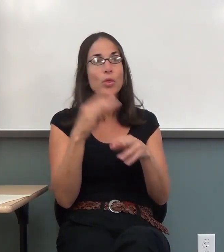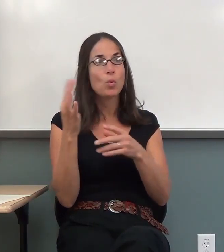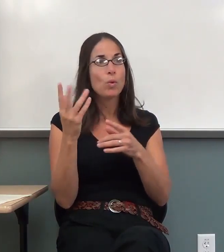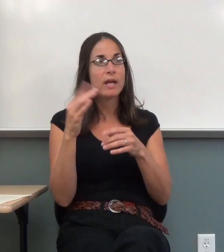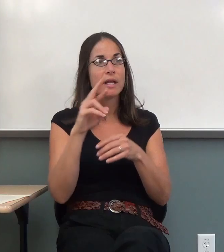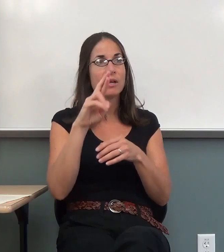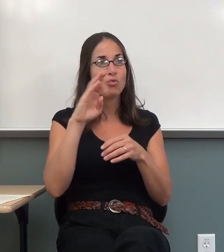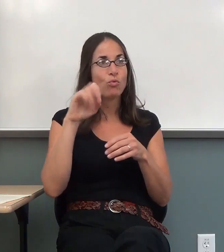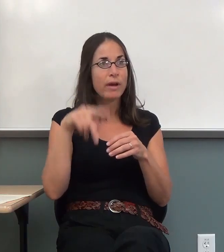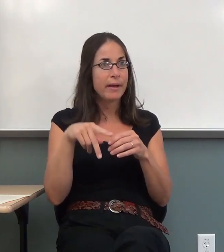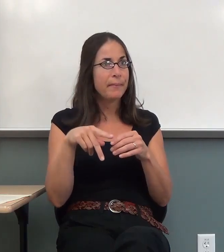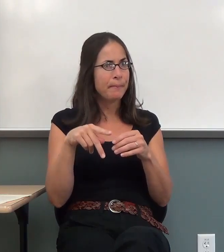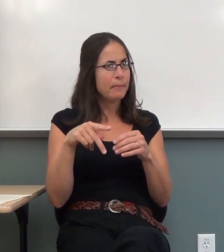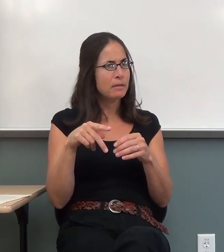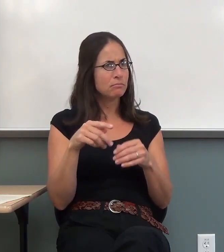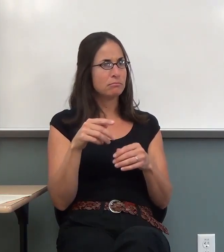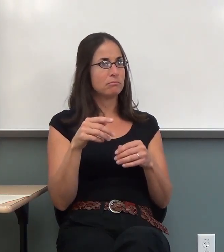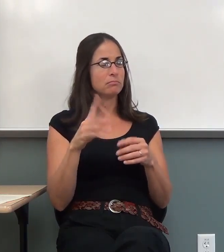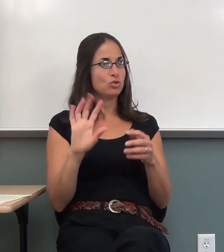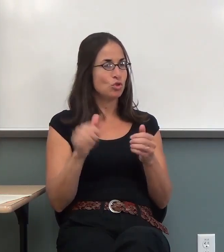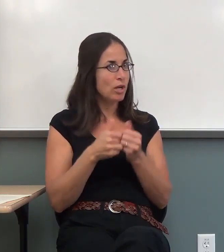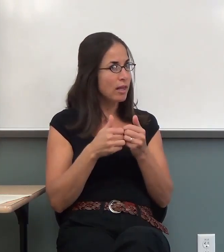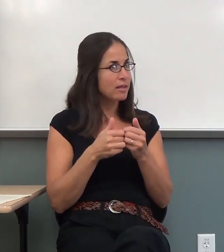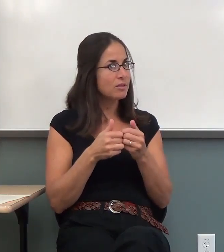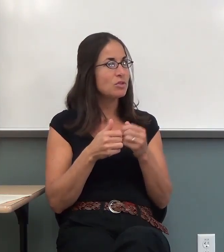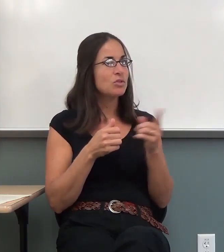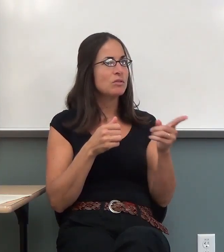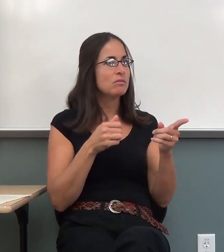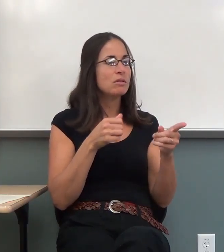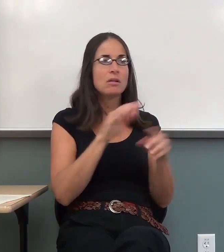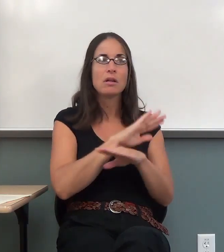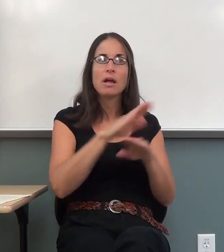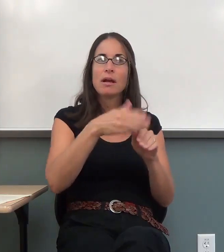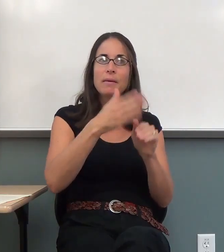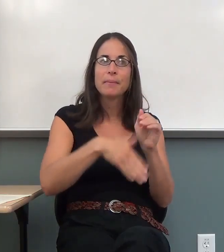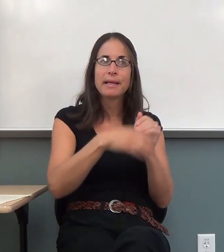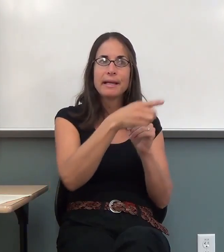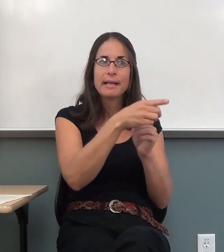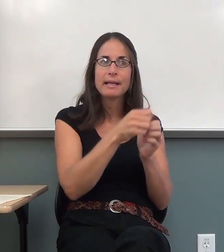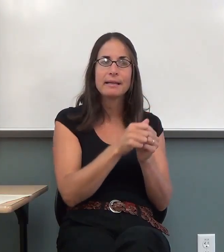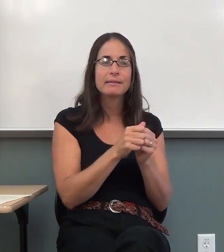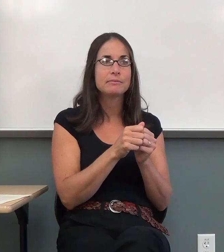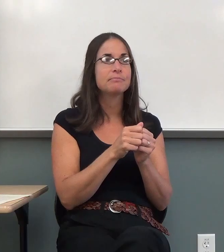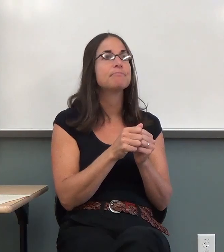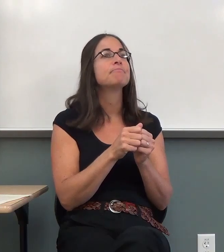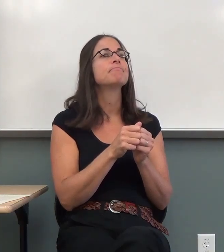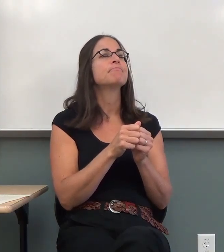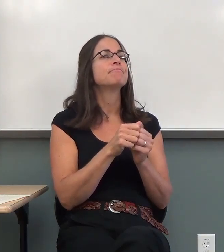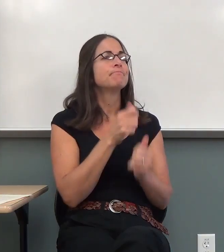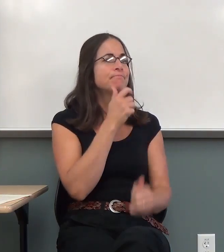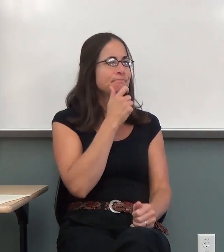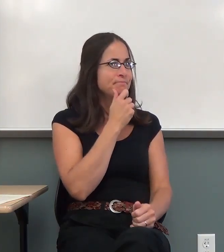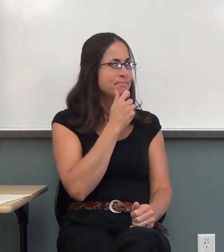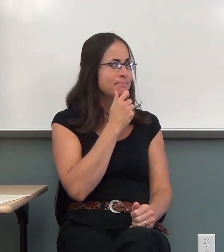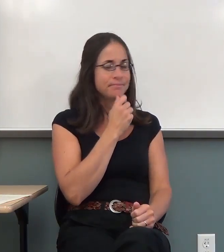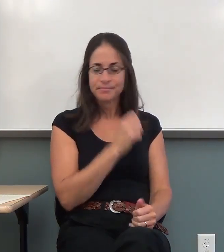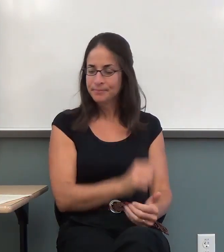This one's challenging. I said it. You said incomplete. Okay, now, in this particular sentence,